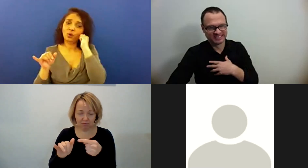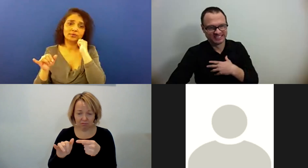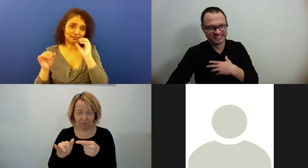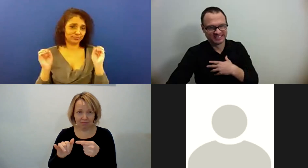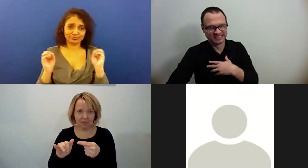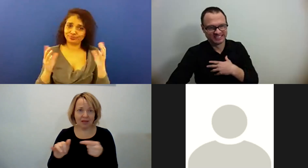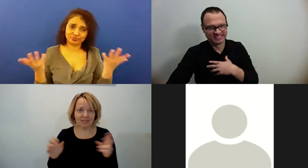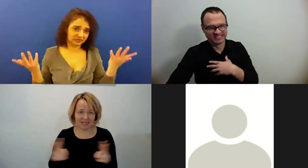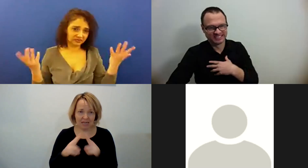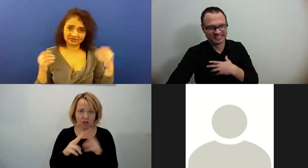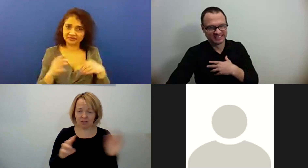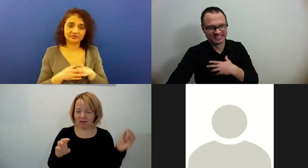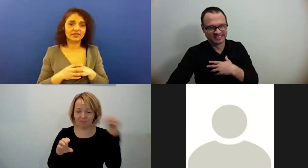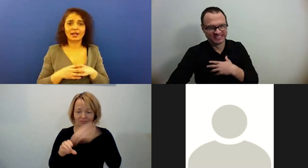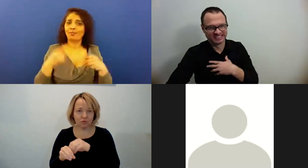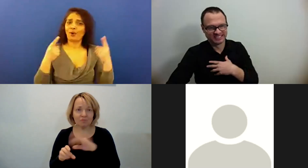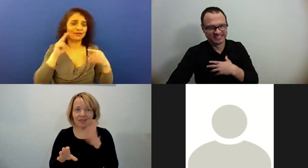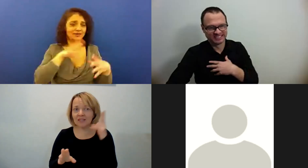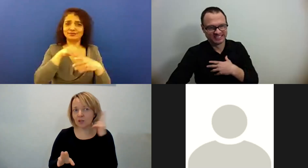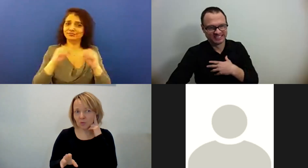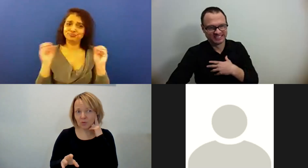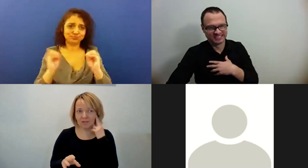are not involved in